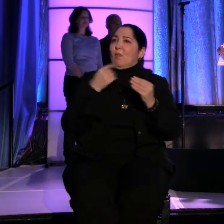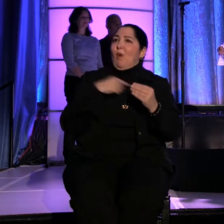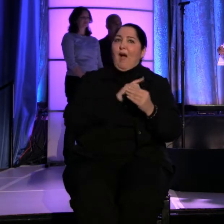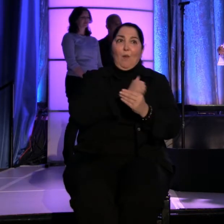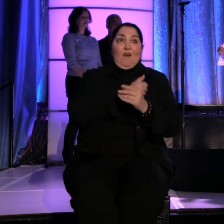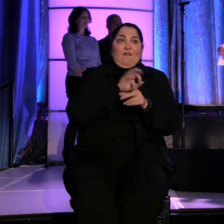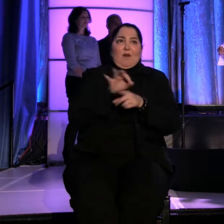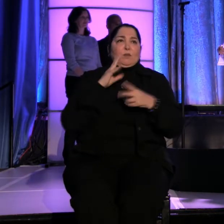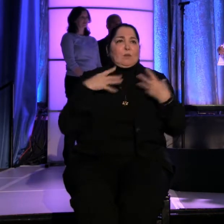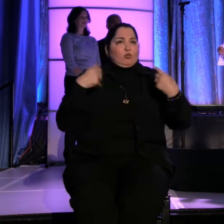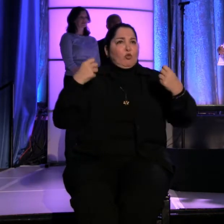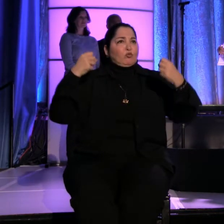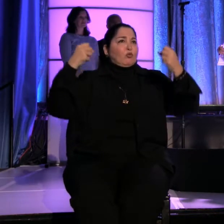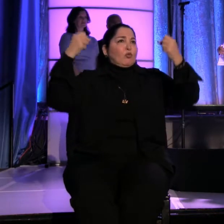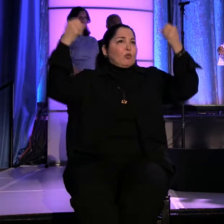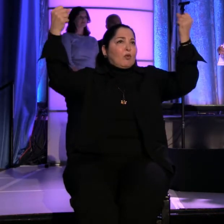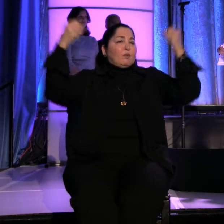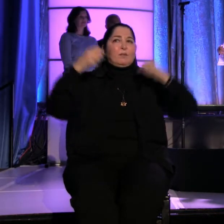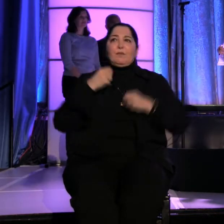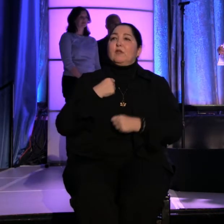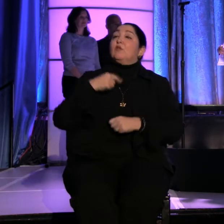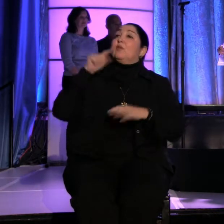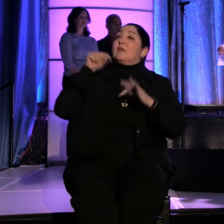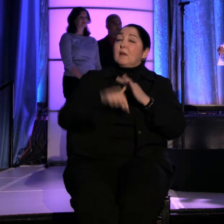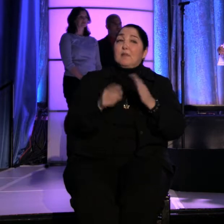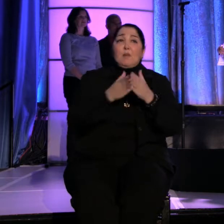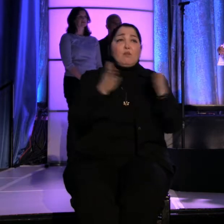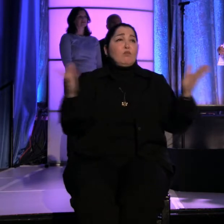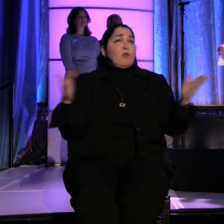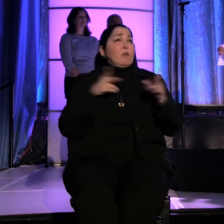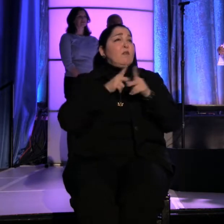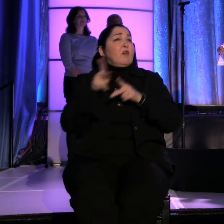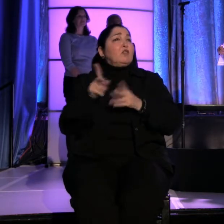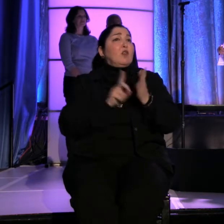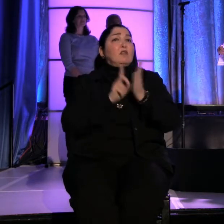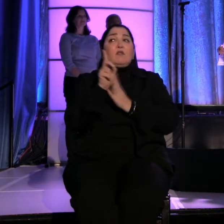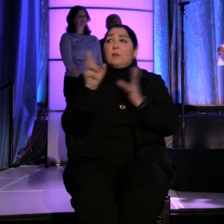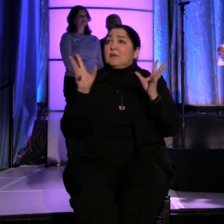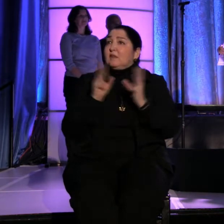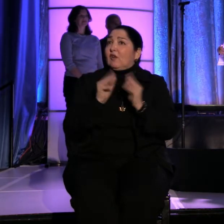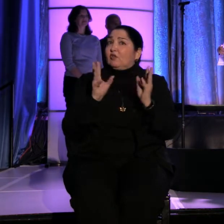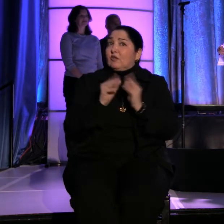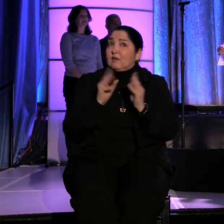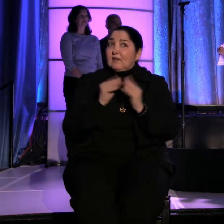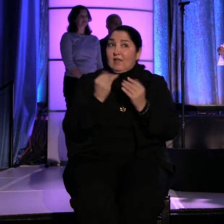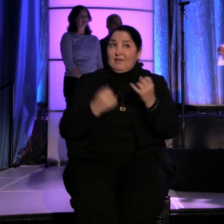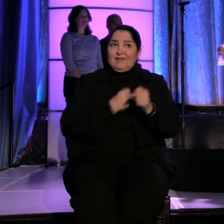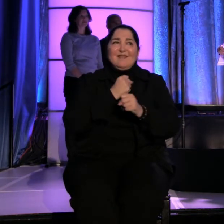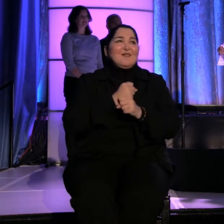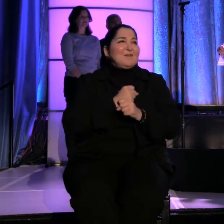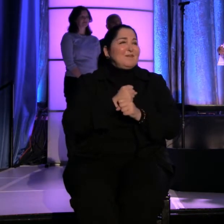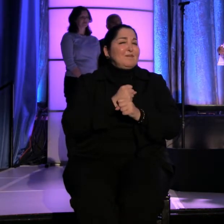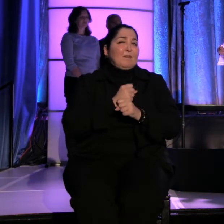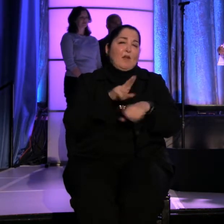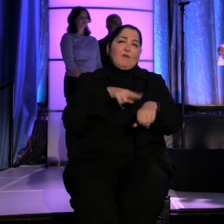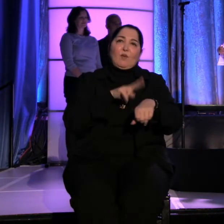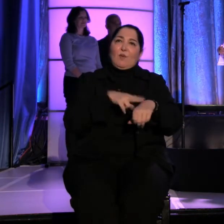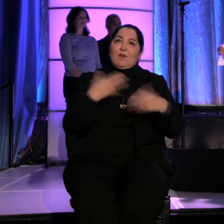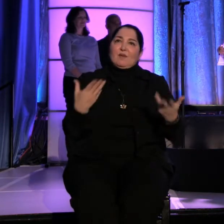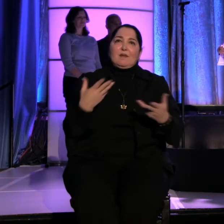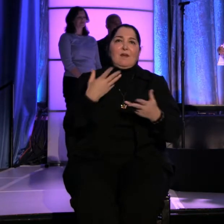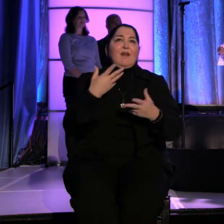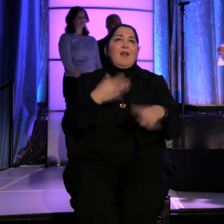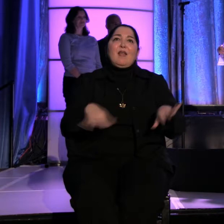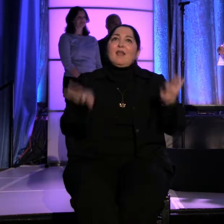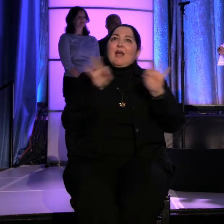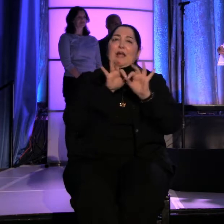of the breadth and depth of professional development sessions and that comprise this year's program. And of course, the dynamic keynote